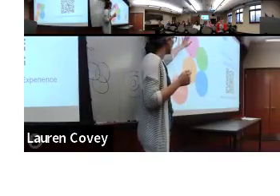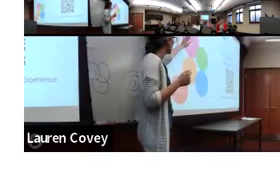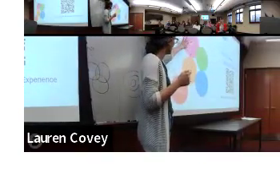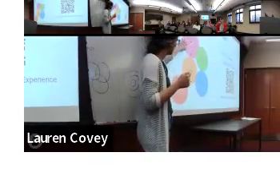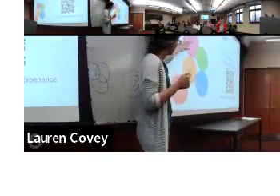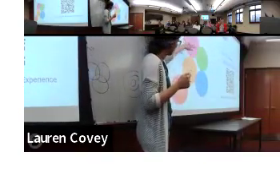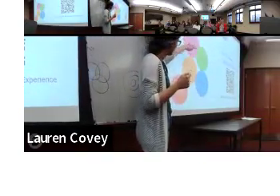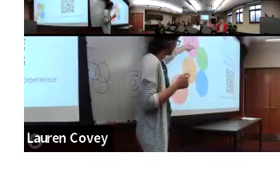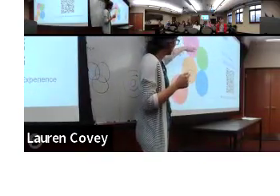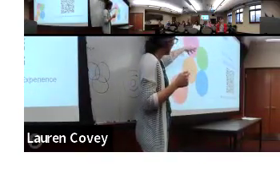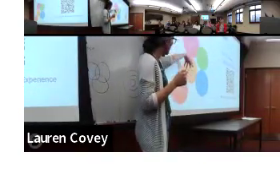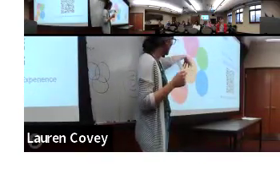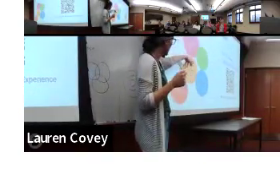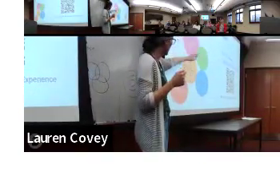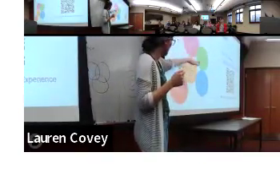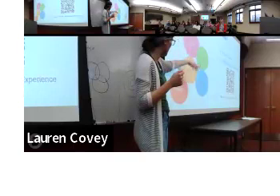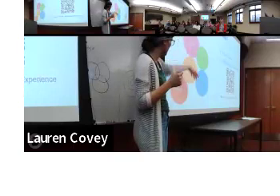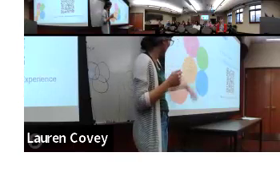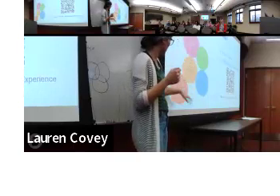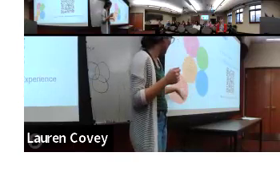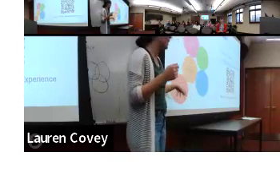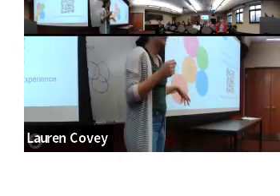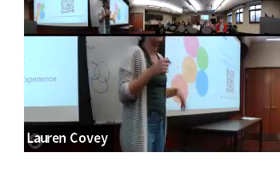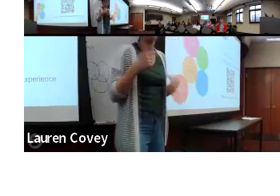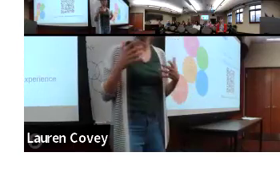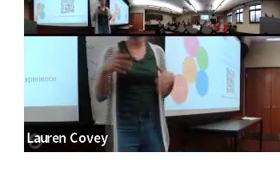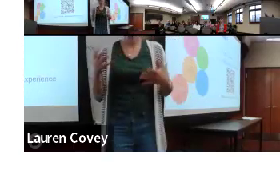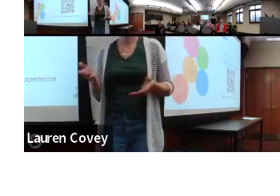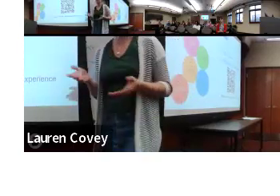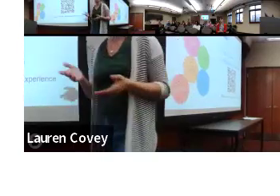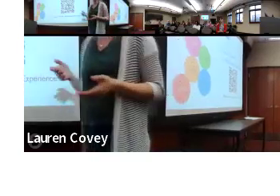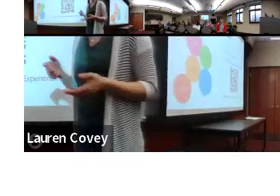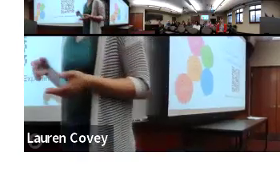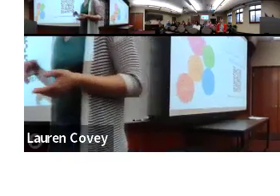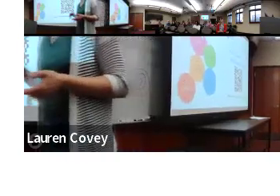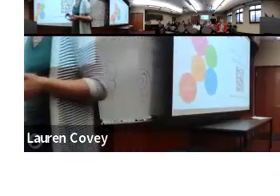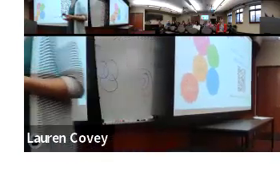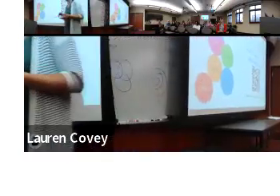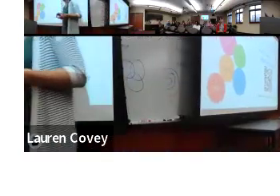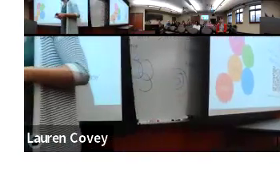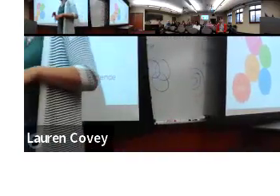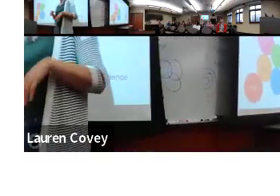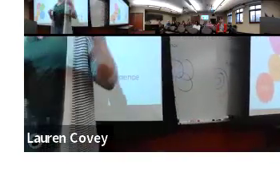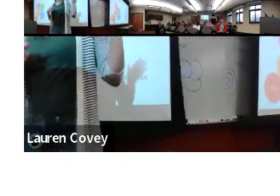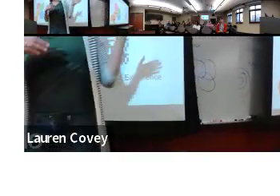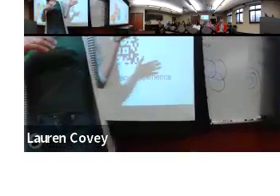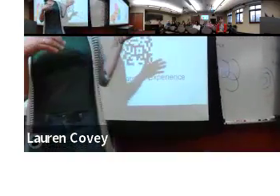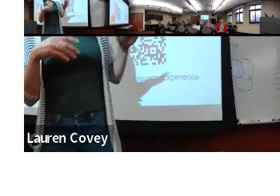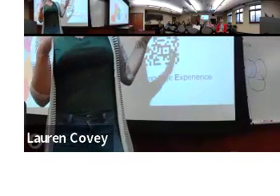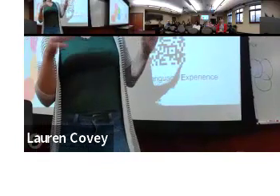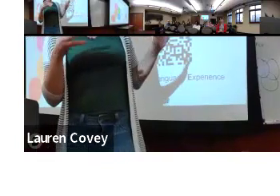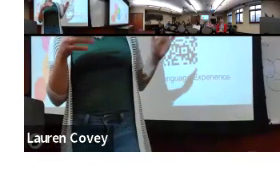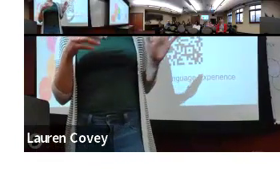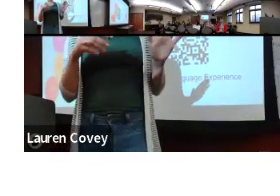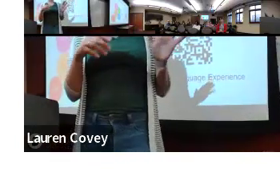things, race and ethnicity, with gender and people's nationality and the different types of disabilities that people can have. So we're a